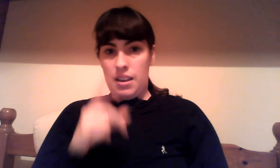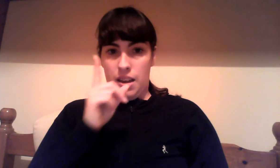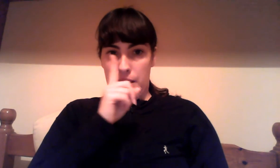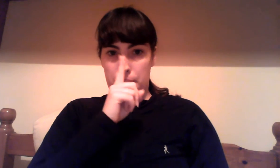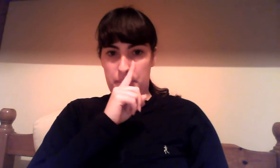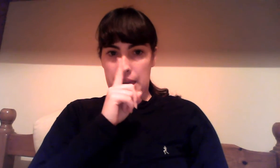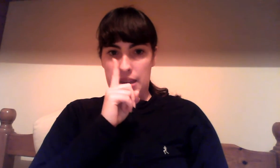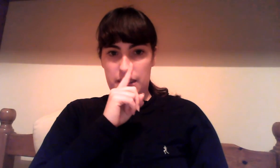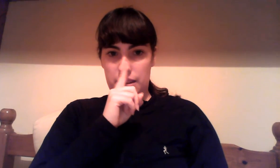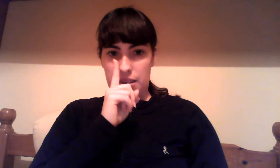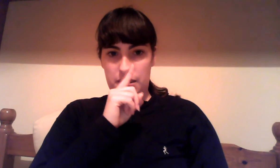Pink.